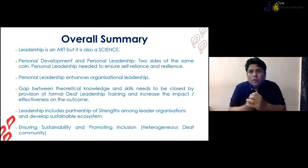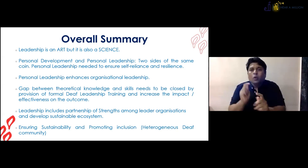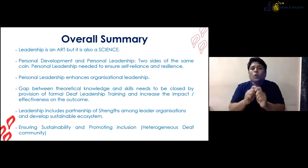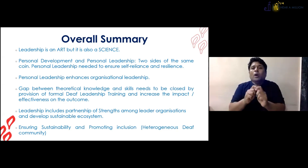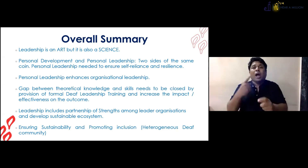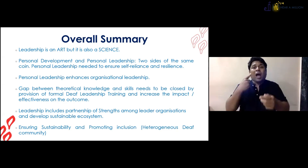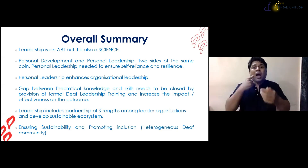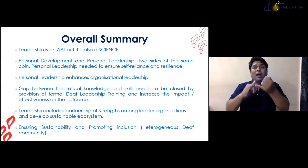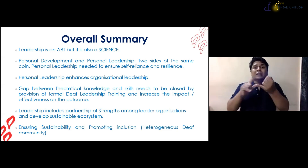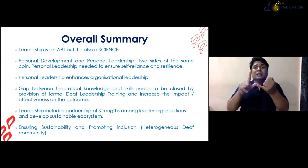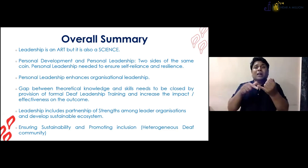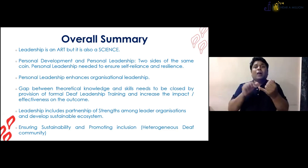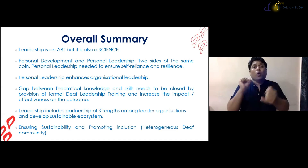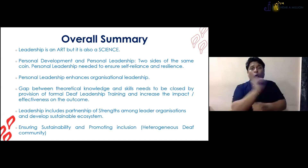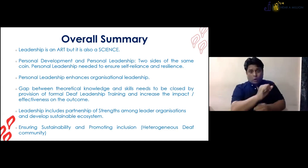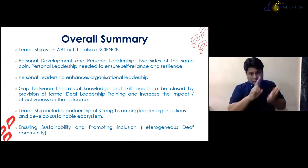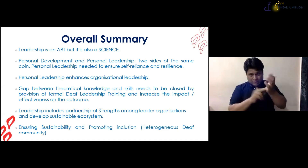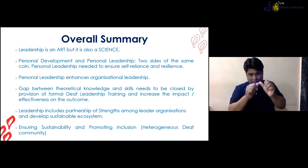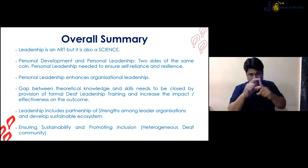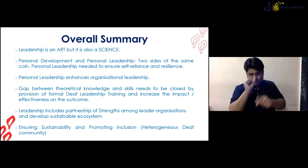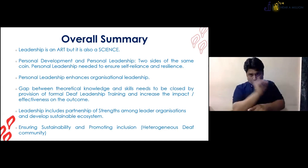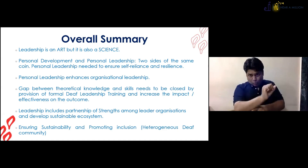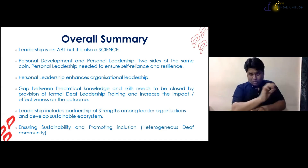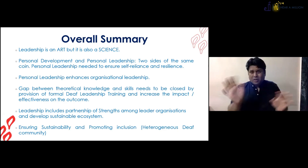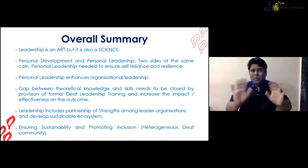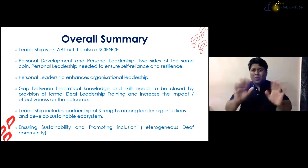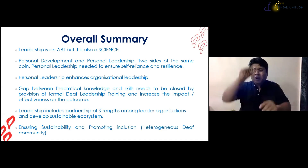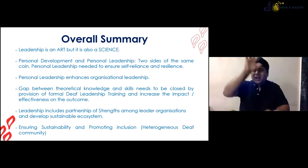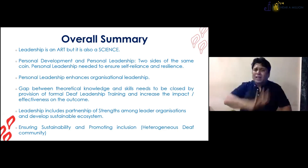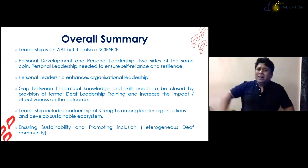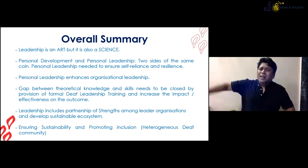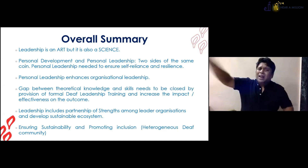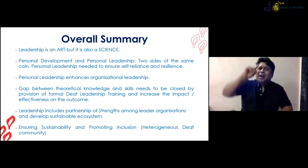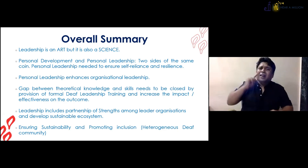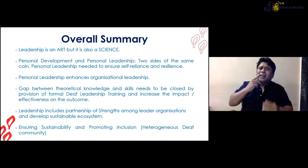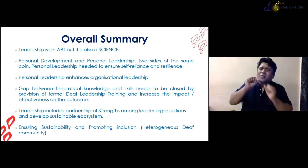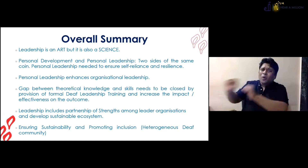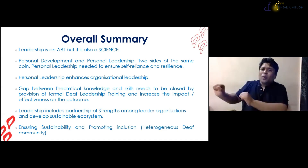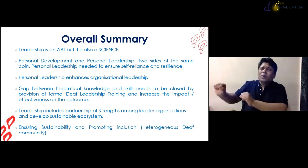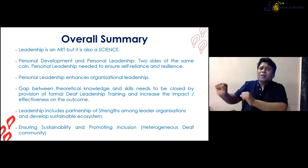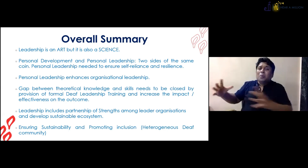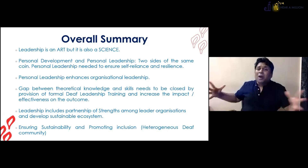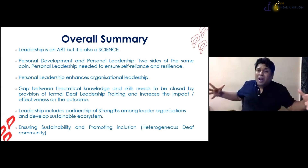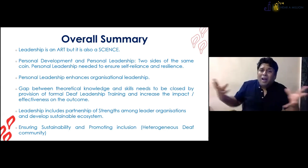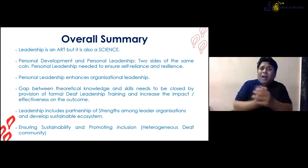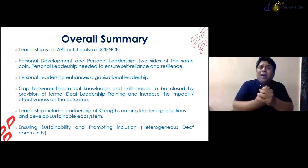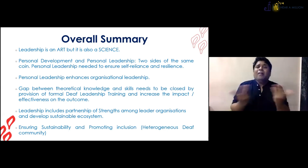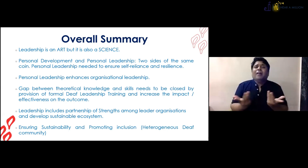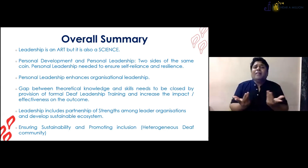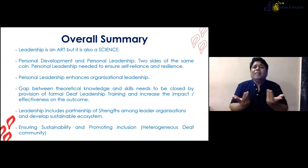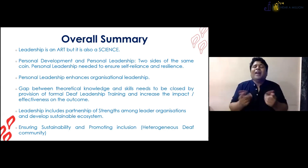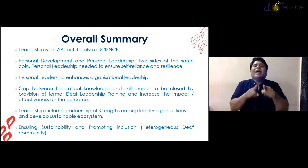People are not working together. So ISL is their own. It's not just NAD's, it's India's. It's their